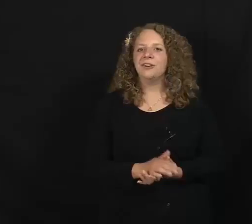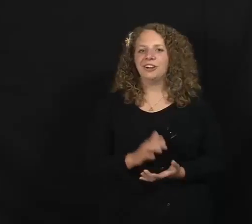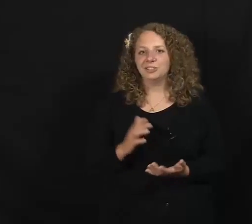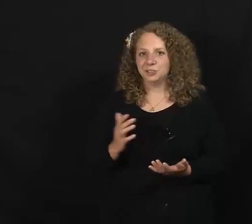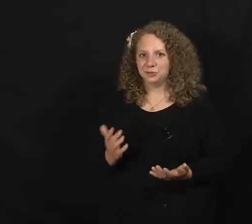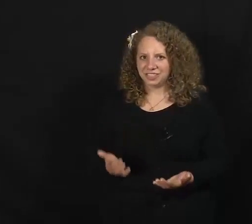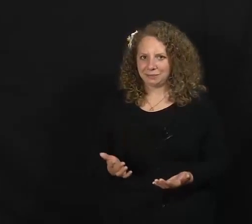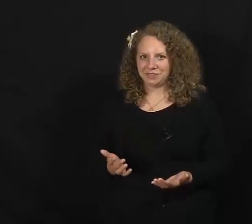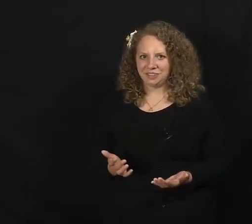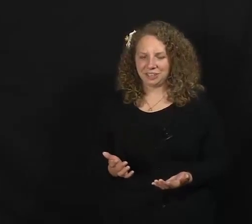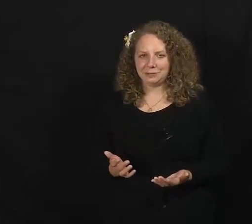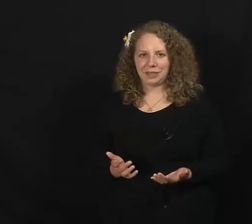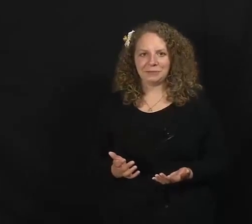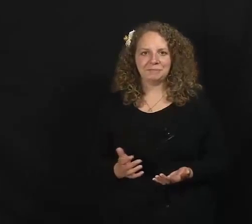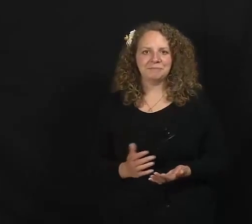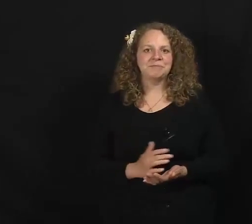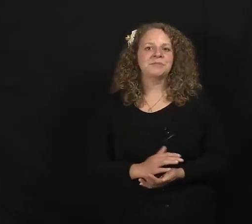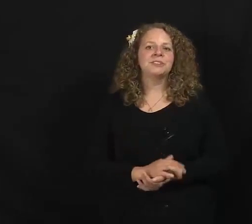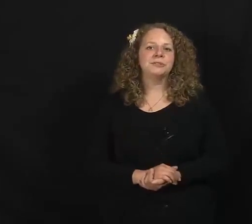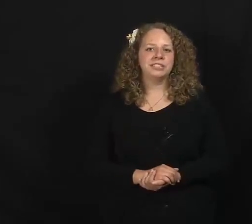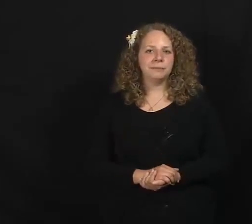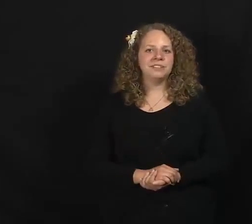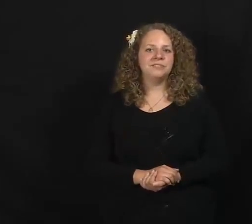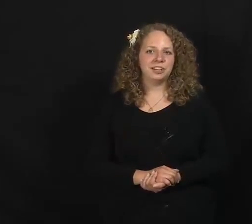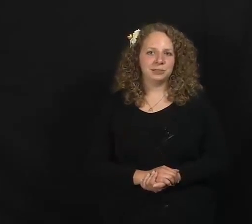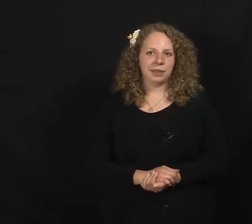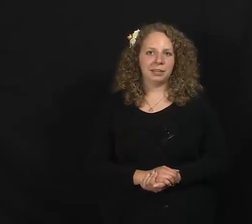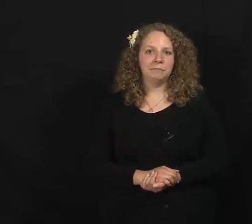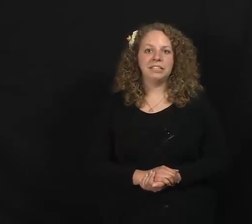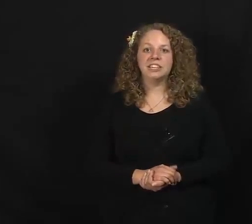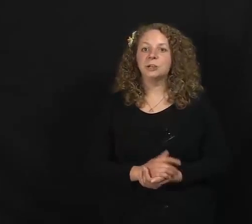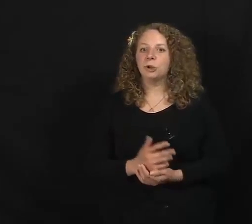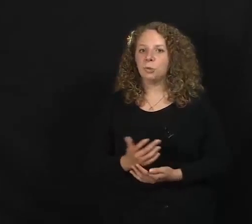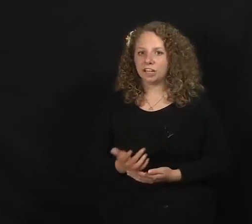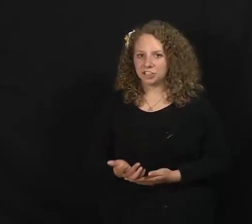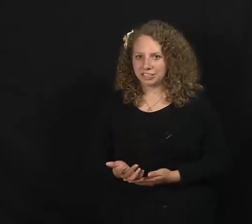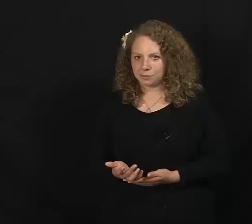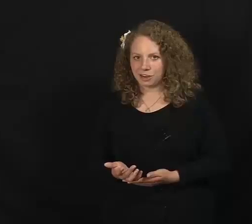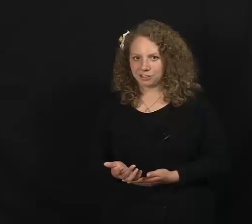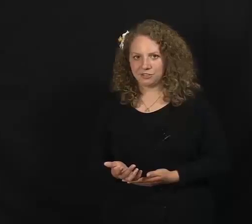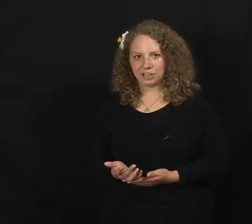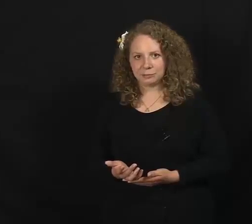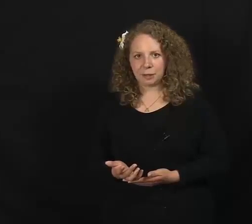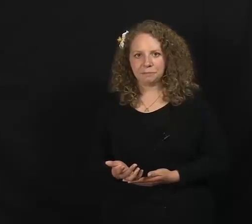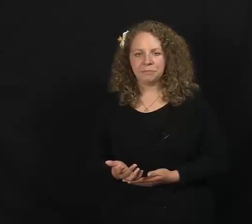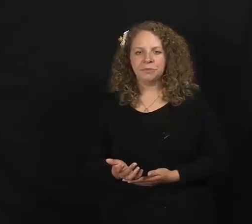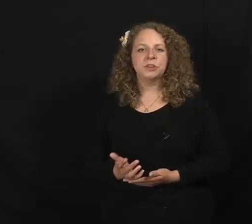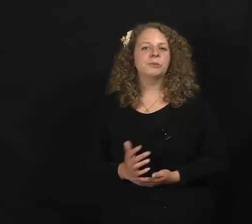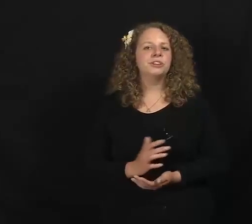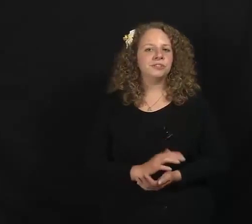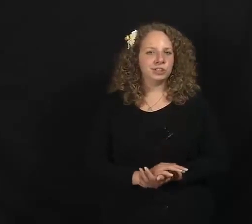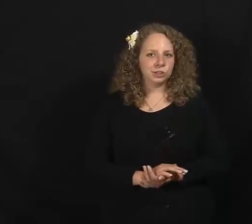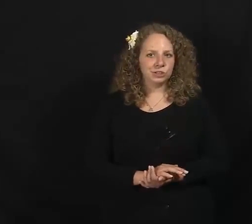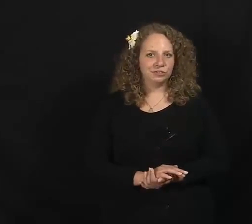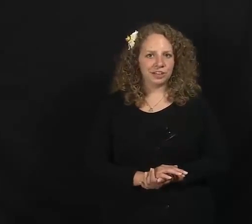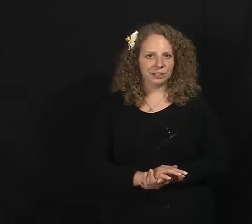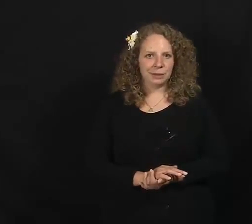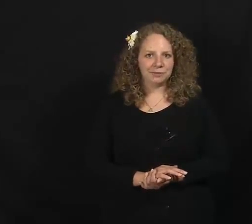Now on to receptive fingerspelling. Receptive fingerspelling means that you are watching someone else fingerspell. When you first learn to fingerspell,